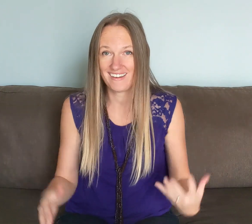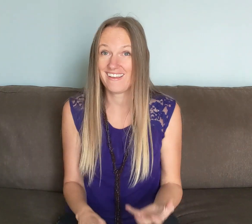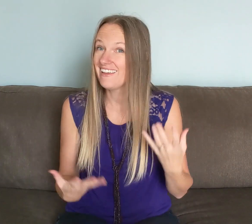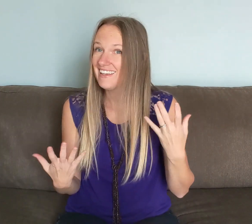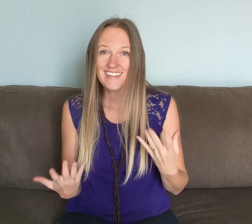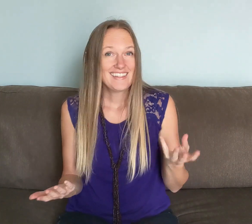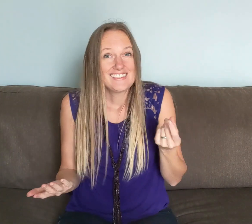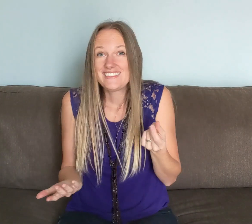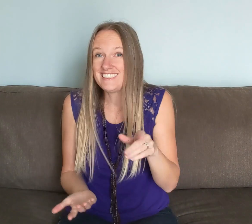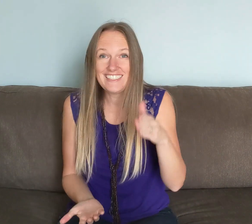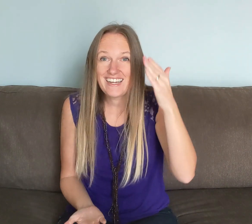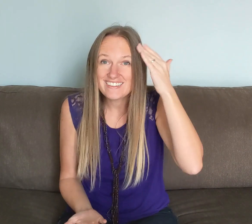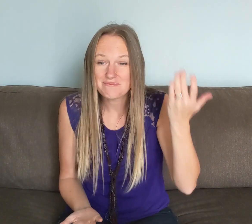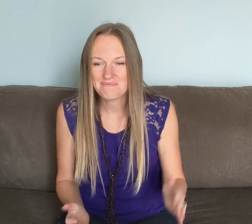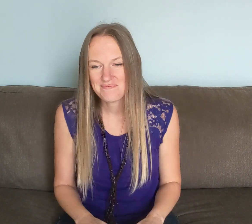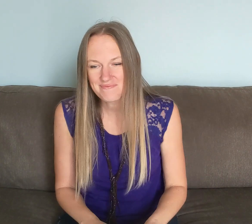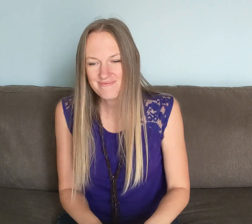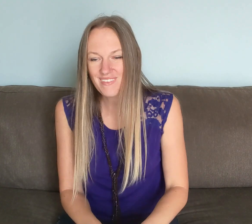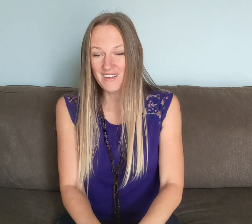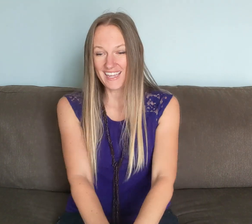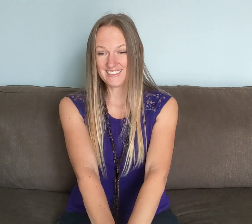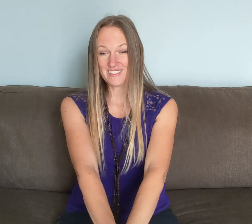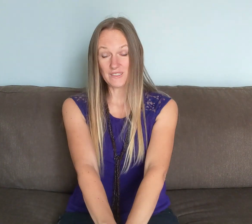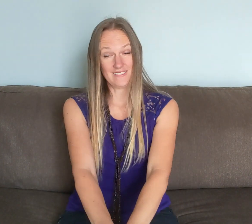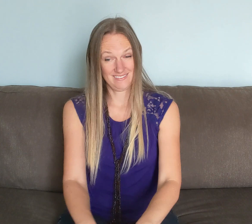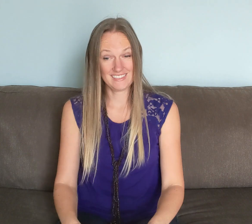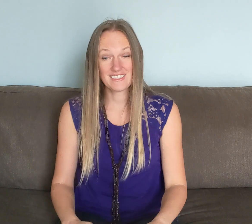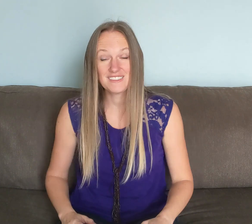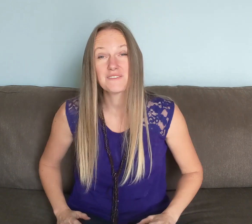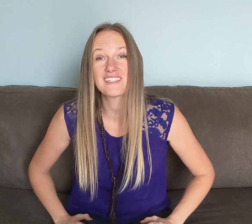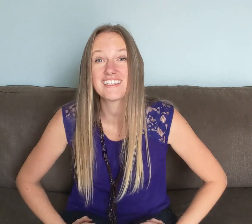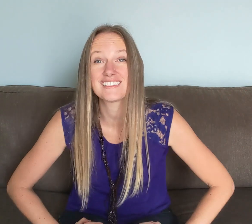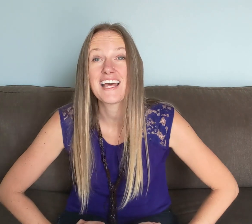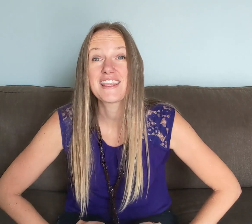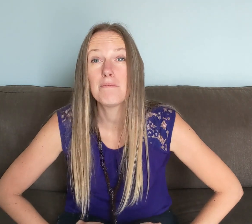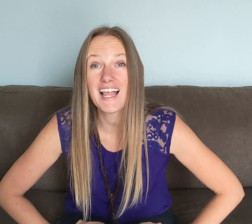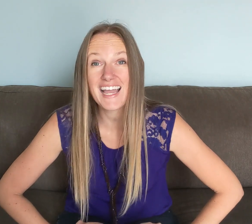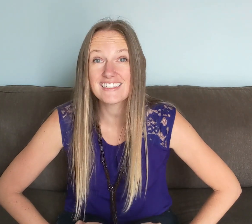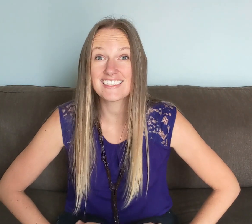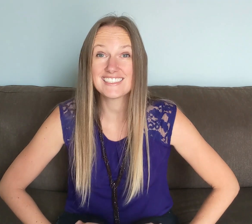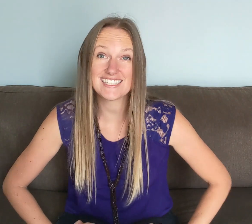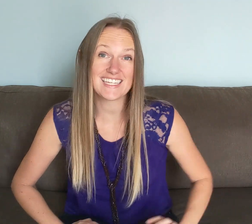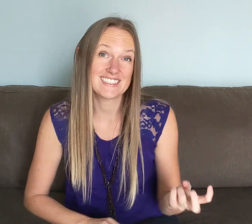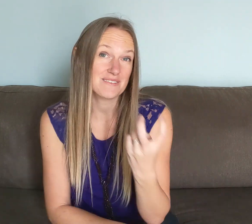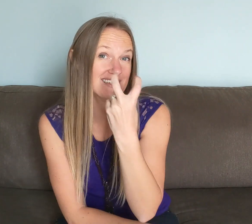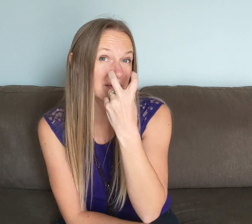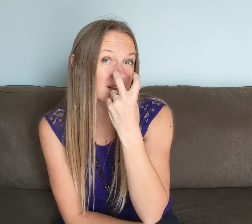humanity? Did you know? Okay, so he's going to do some great things. The blind are going to see. So we learned